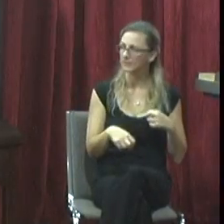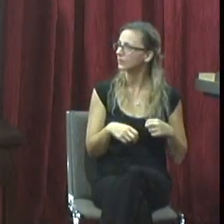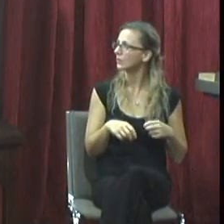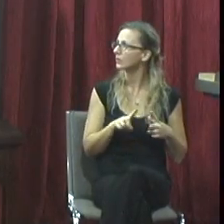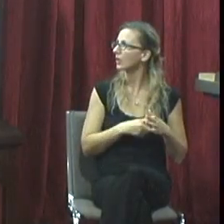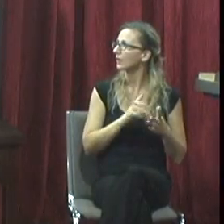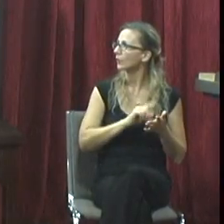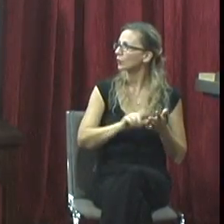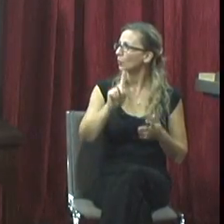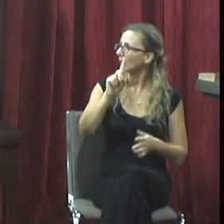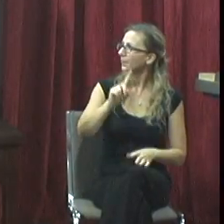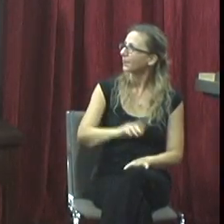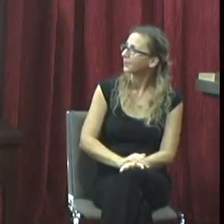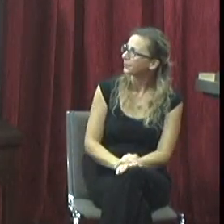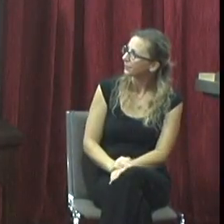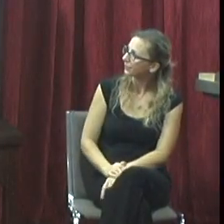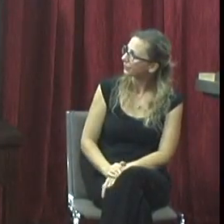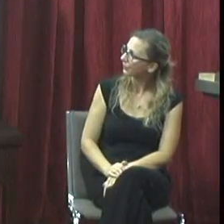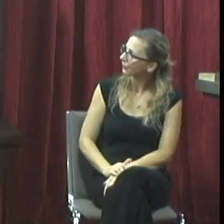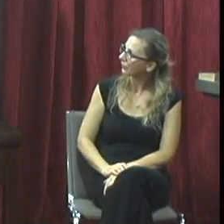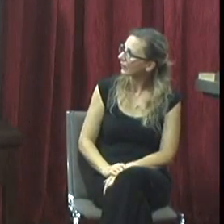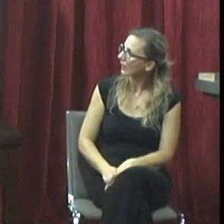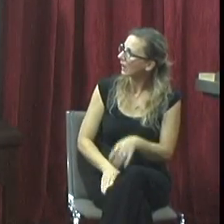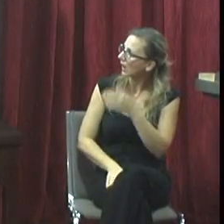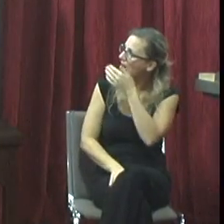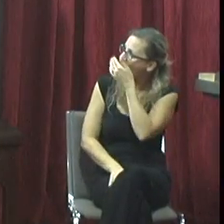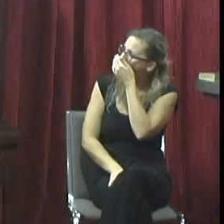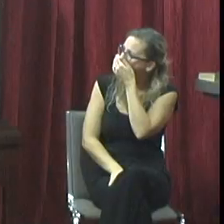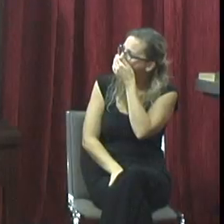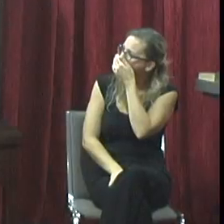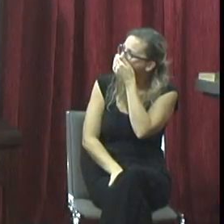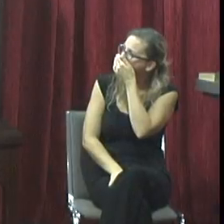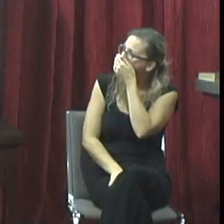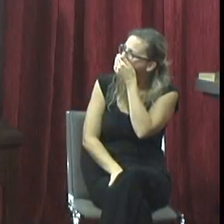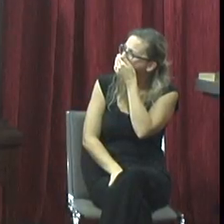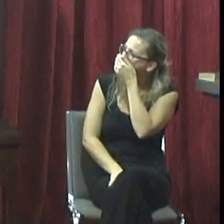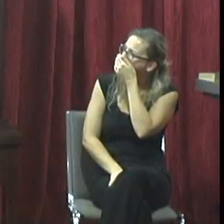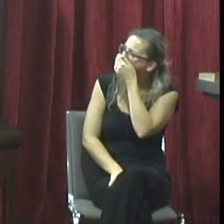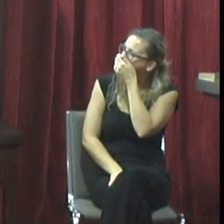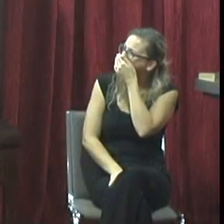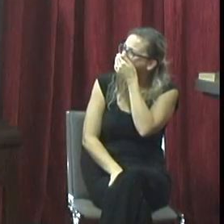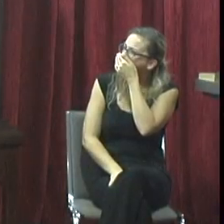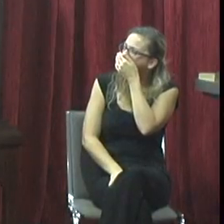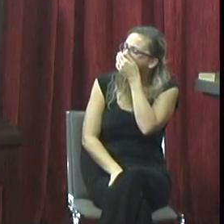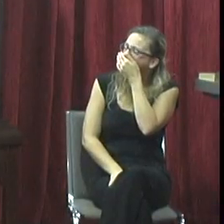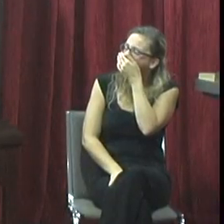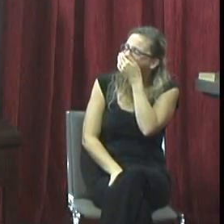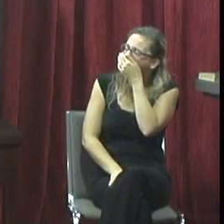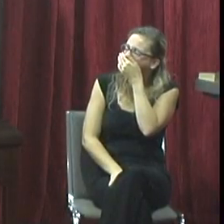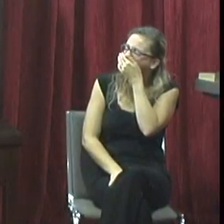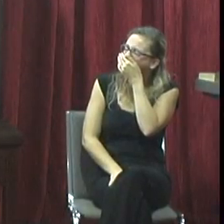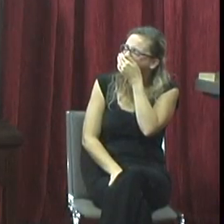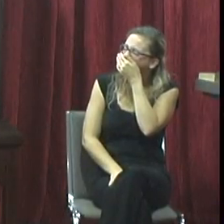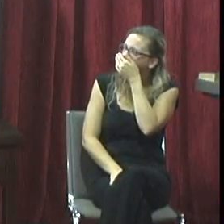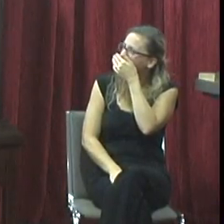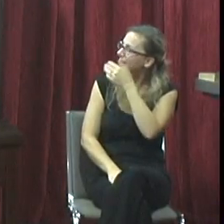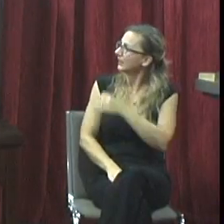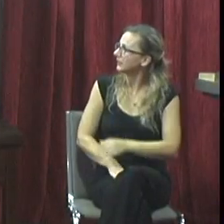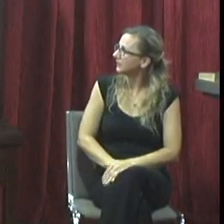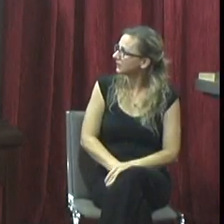1, "But B'nai Israel, the sons of Israel, unfaithfully violated the